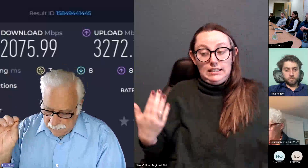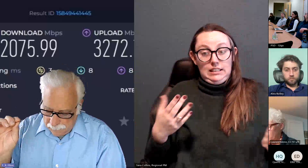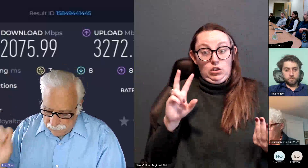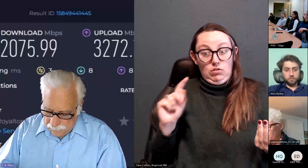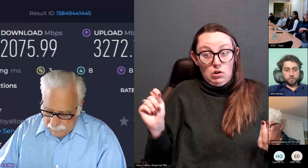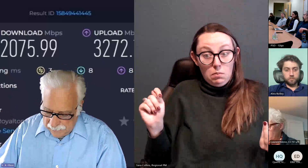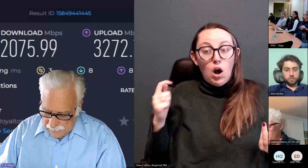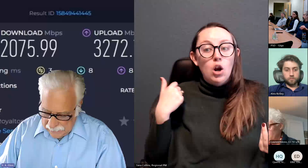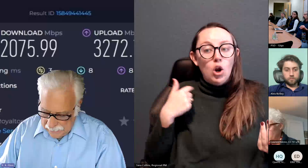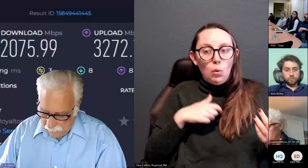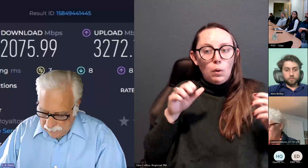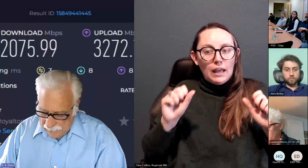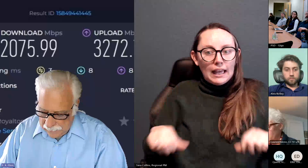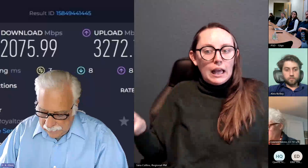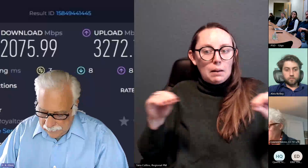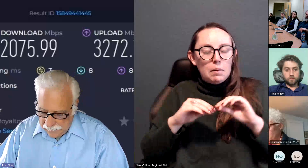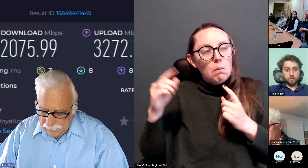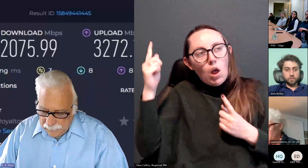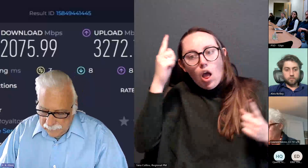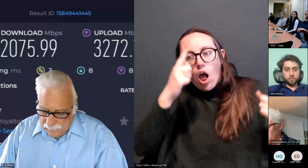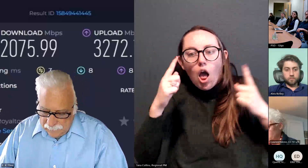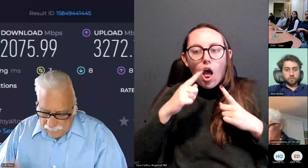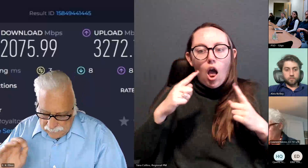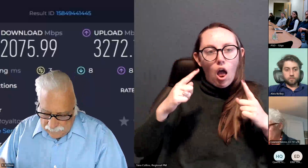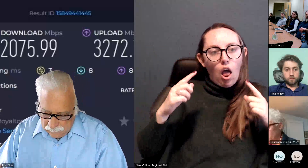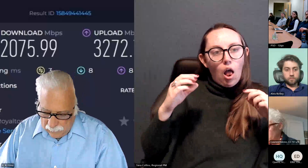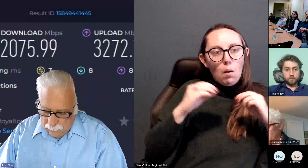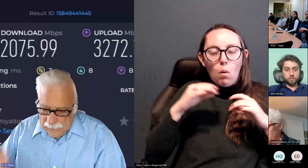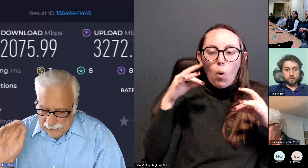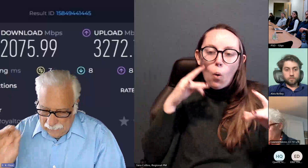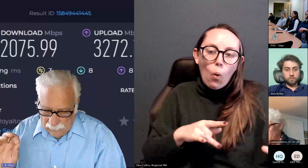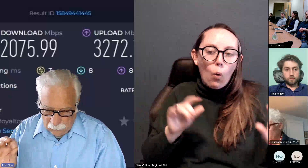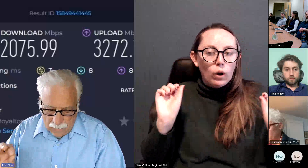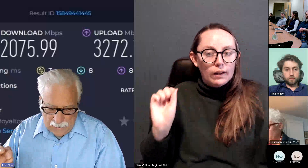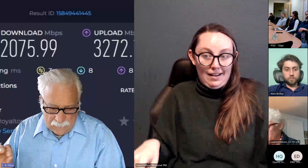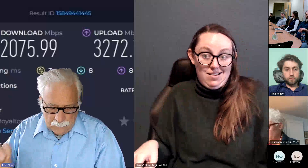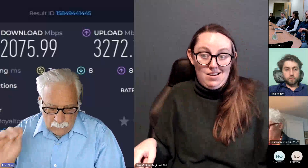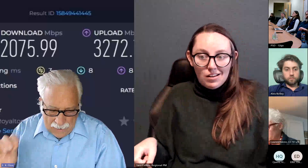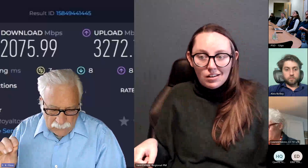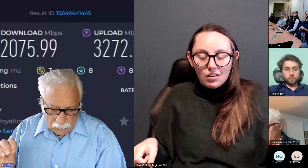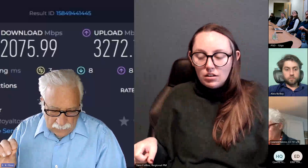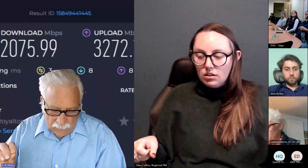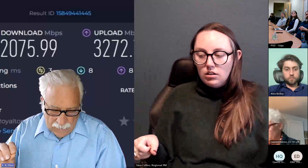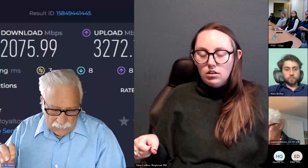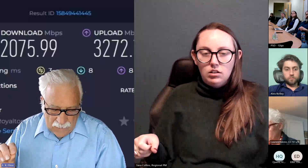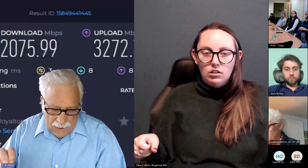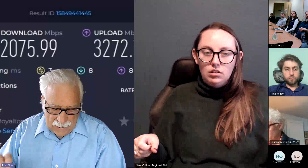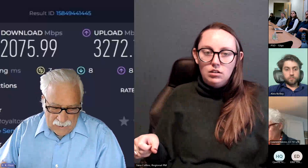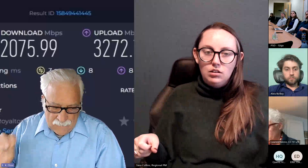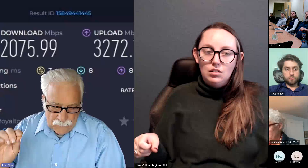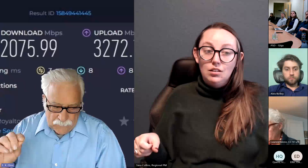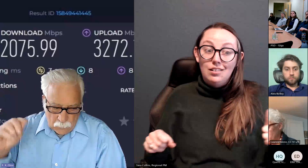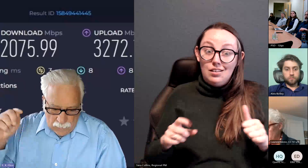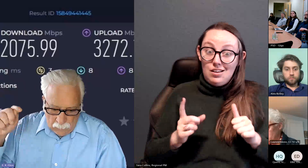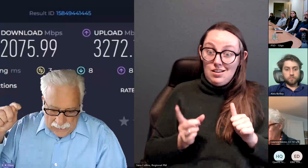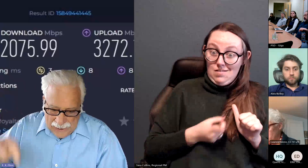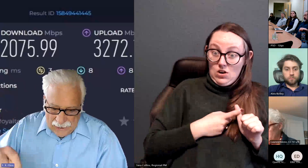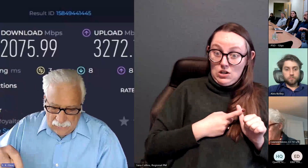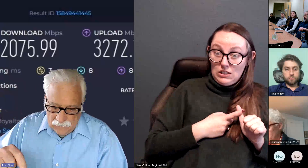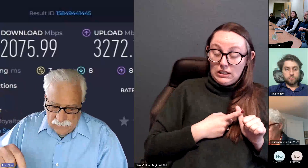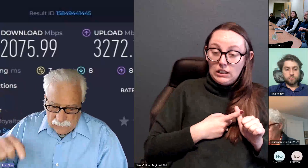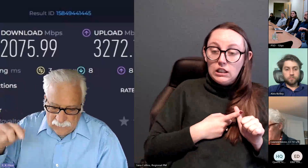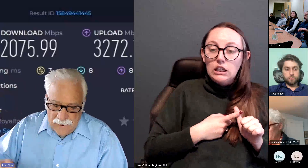and we can we can get this right. But we have to realize that